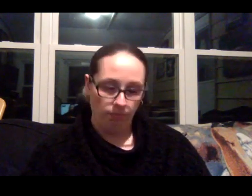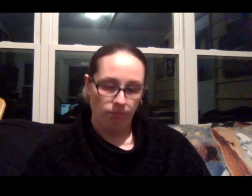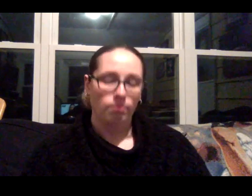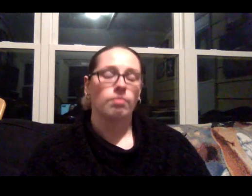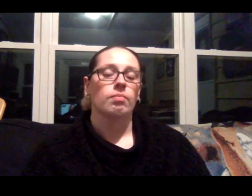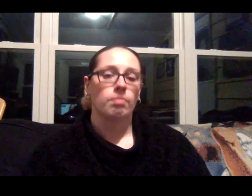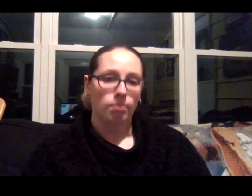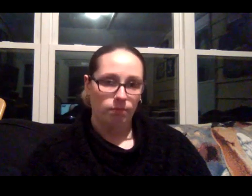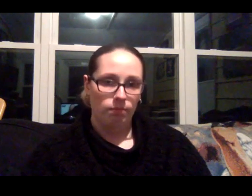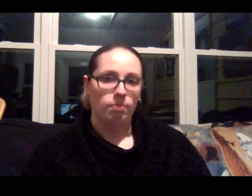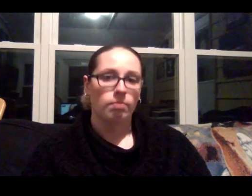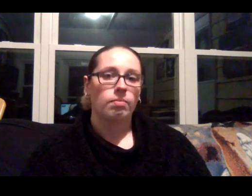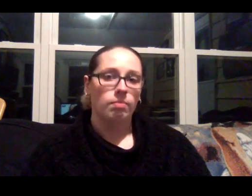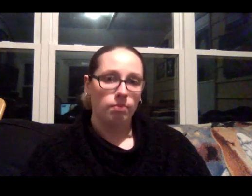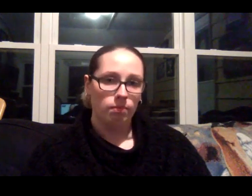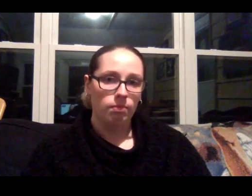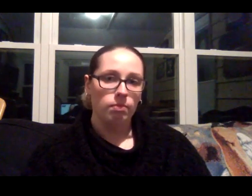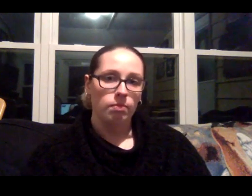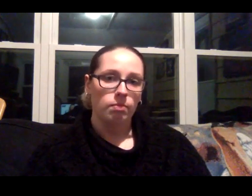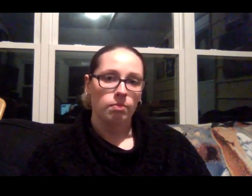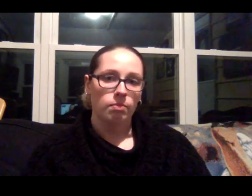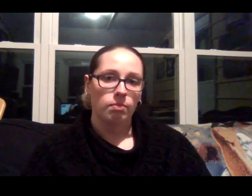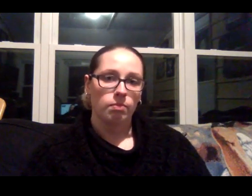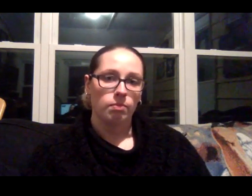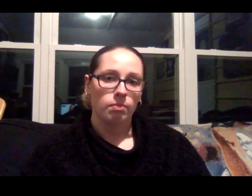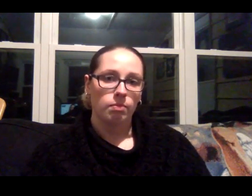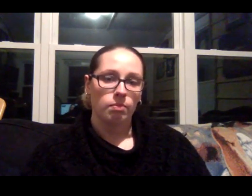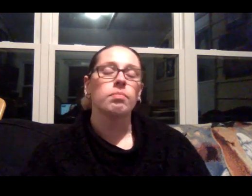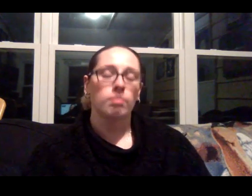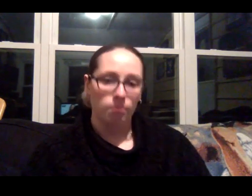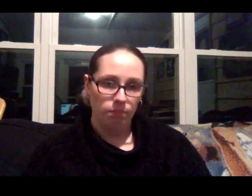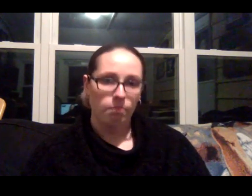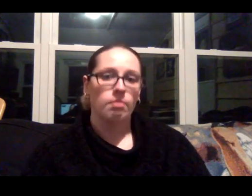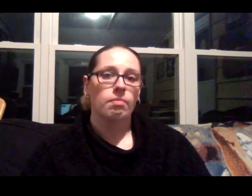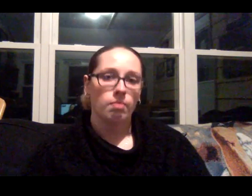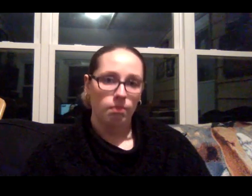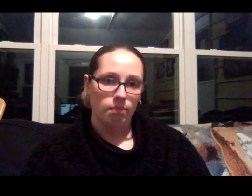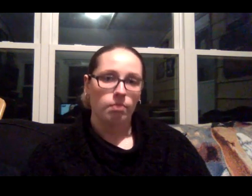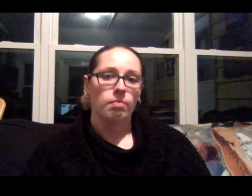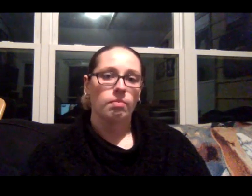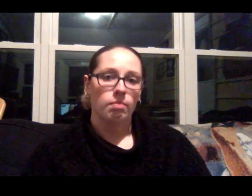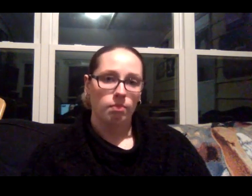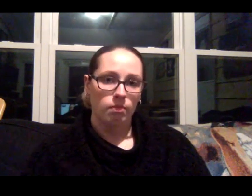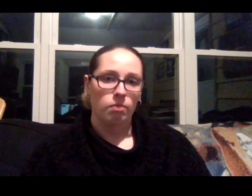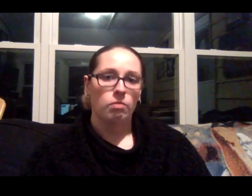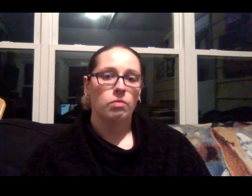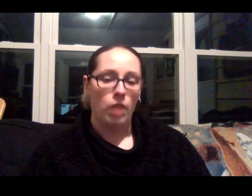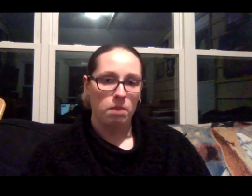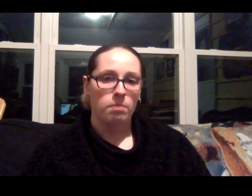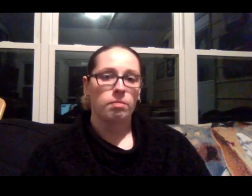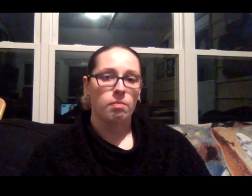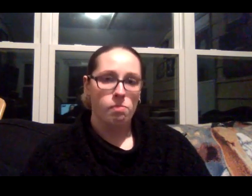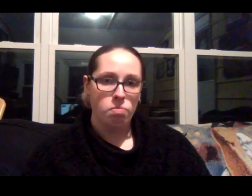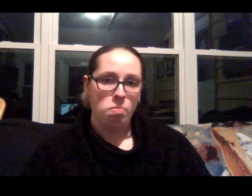services. They can only provide Zoom consultations and then work via Google Classroom. So it's been